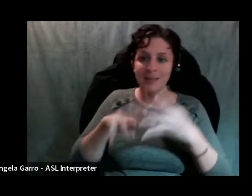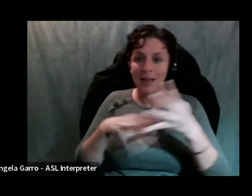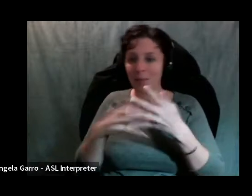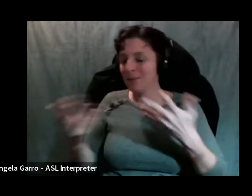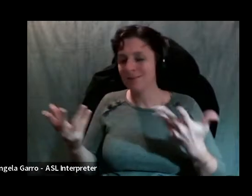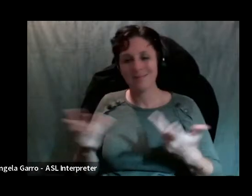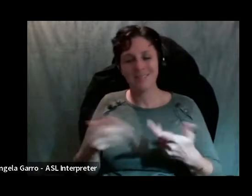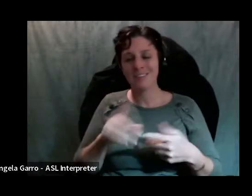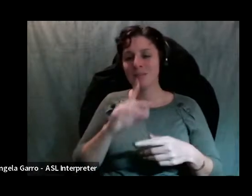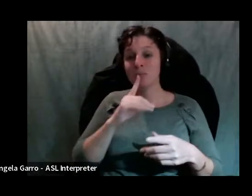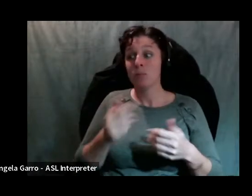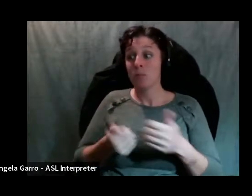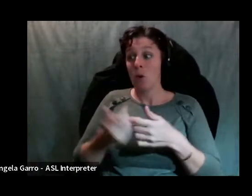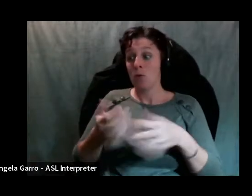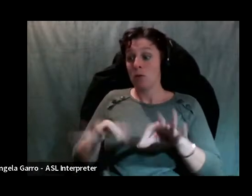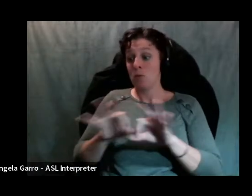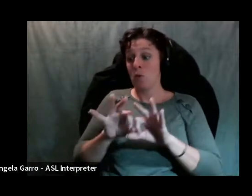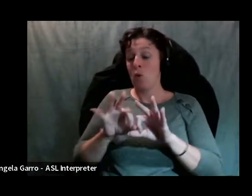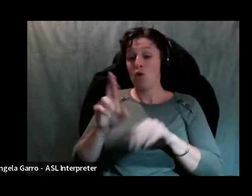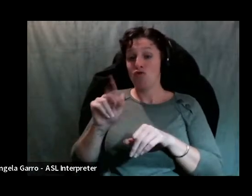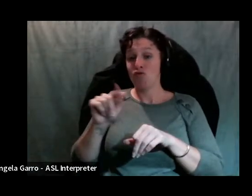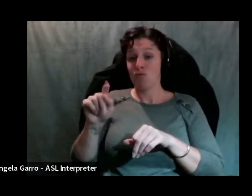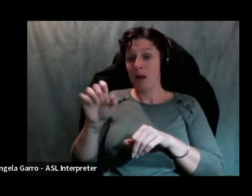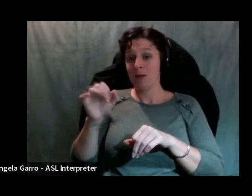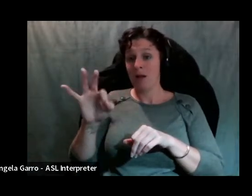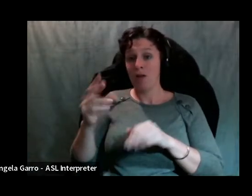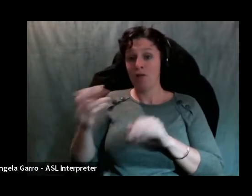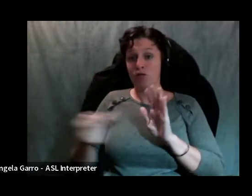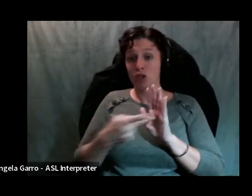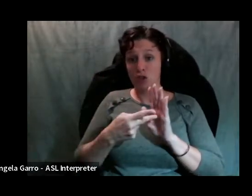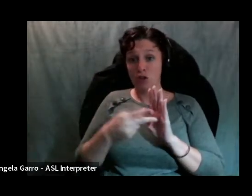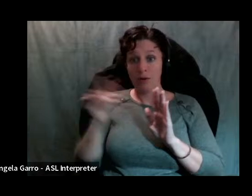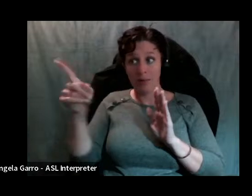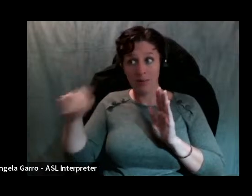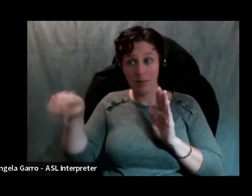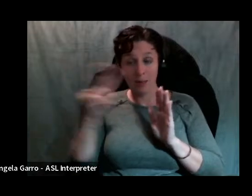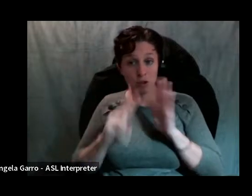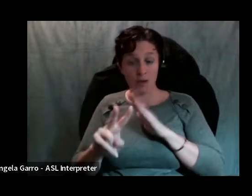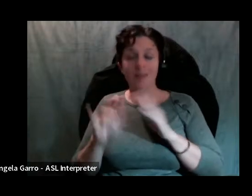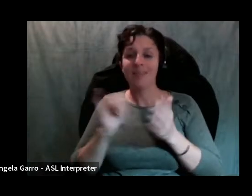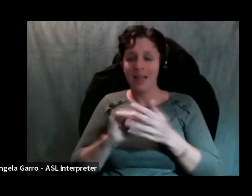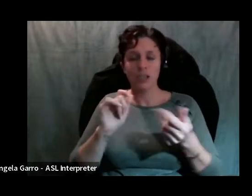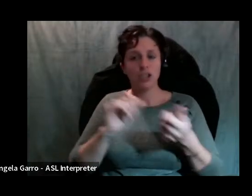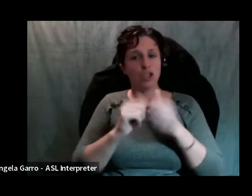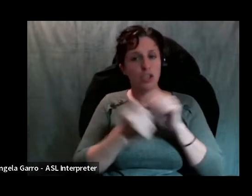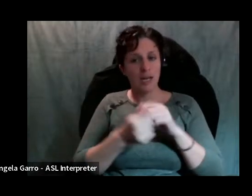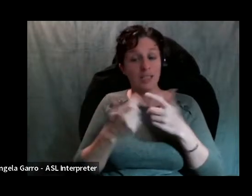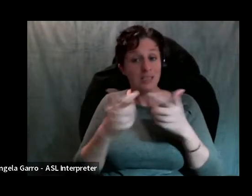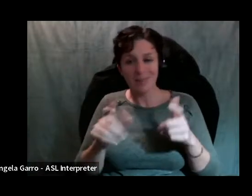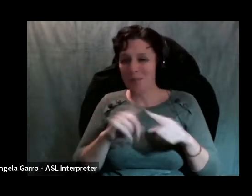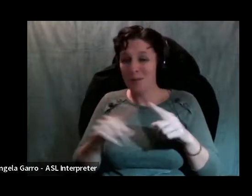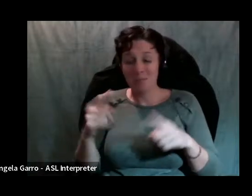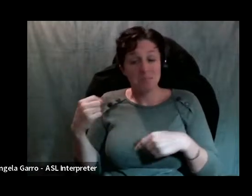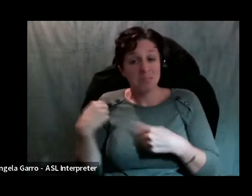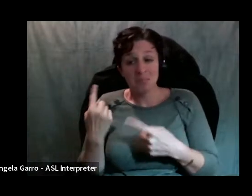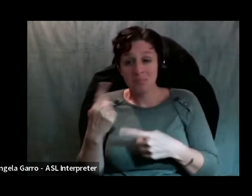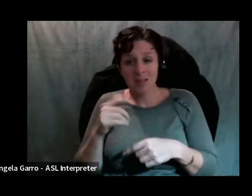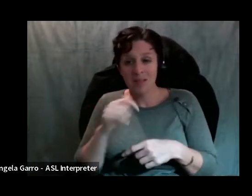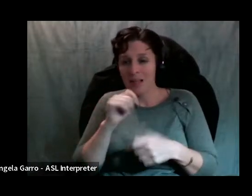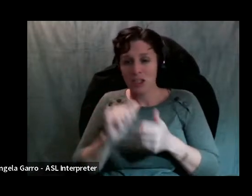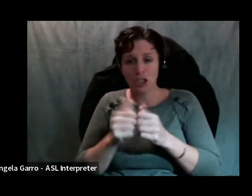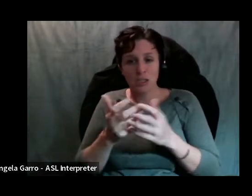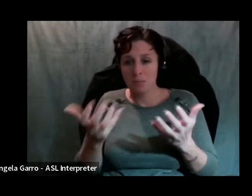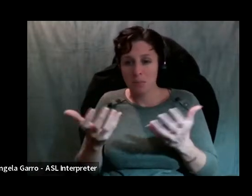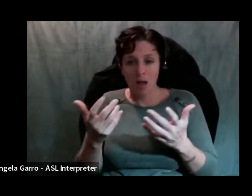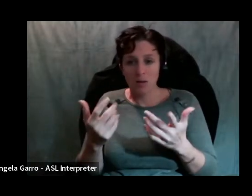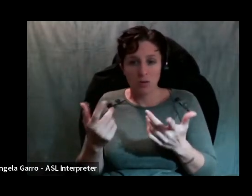their rate of return that they're projecting, that's changed significantly, but it hasn't changed much in the last year. Yeah. We've been